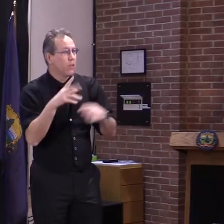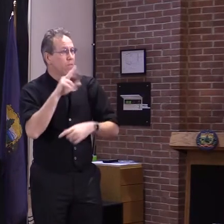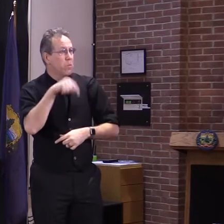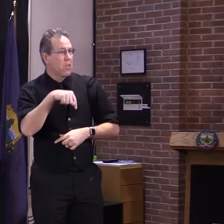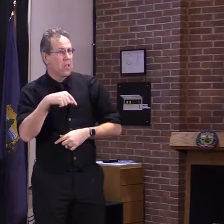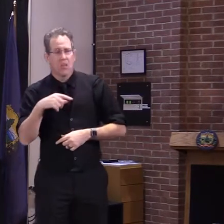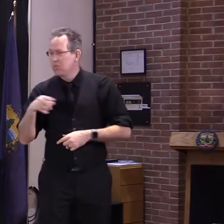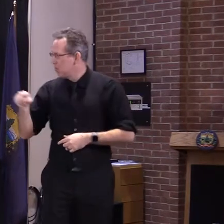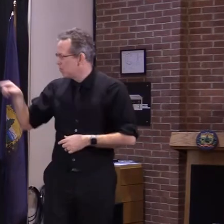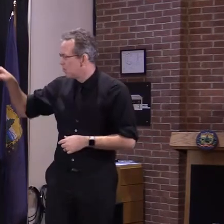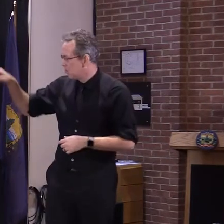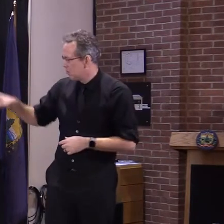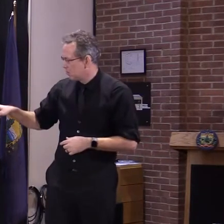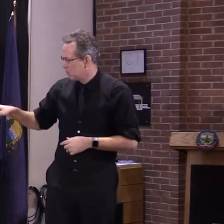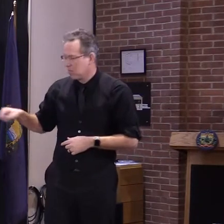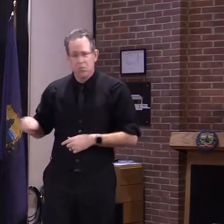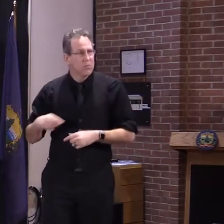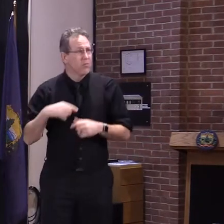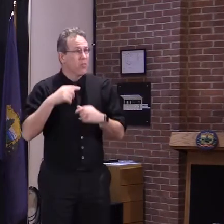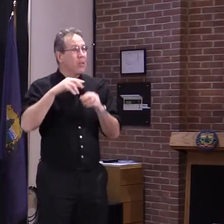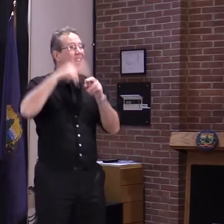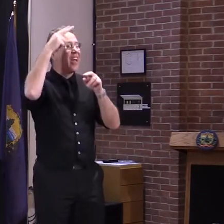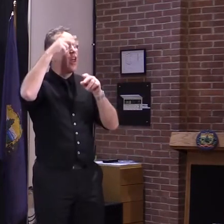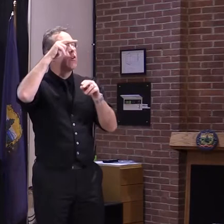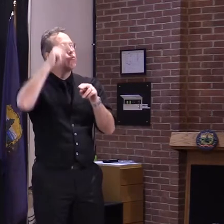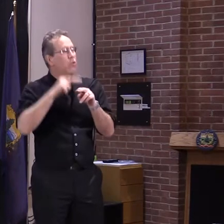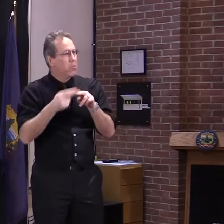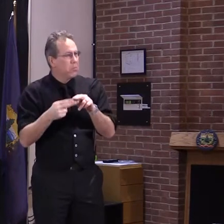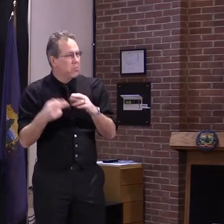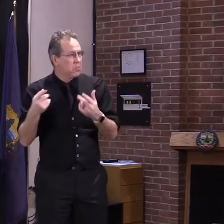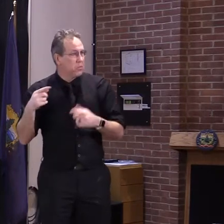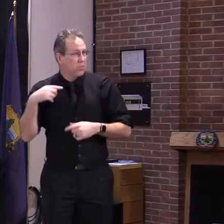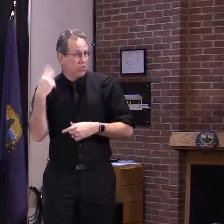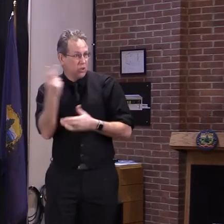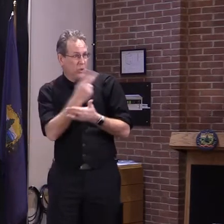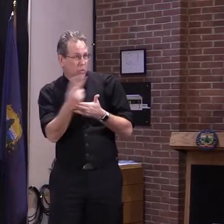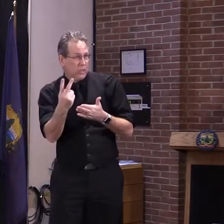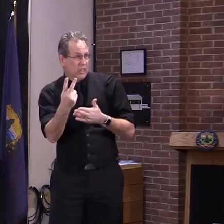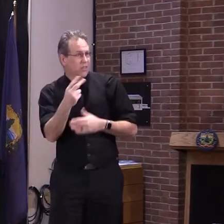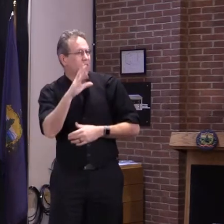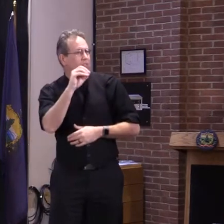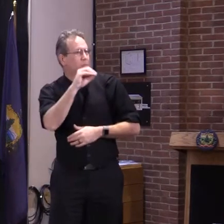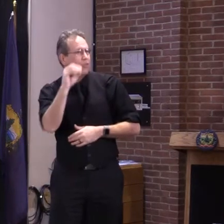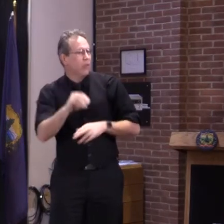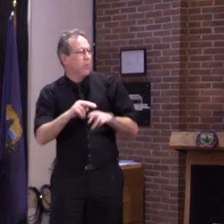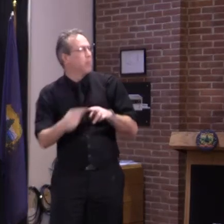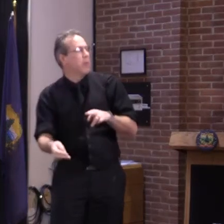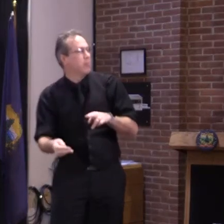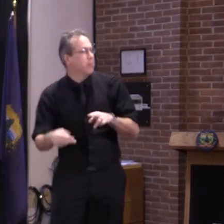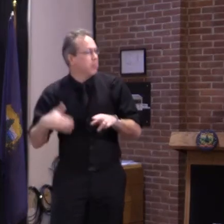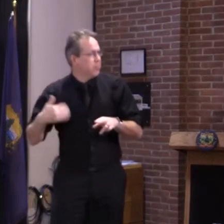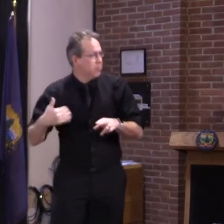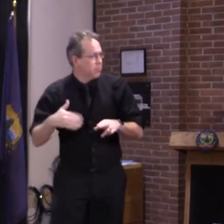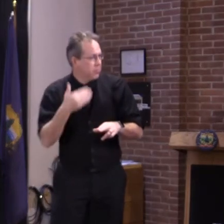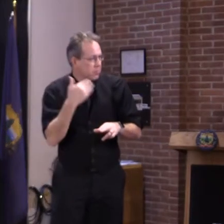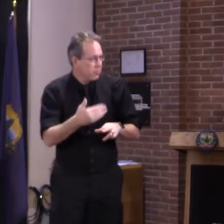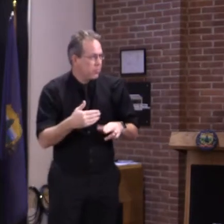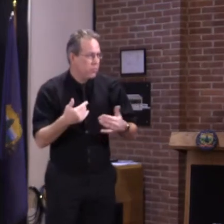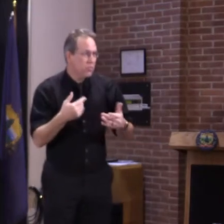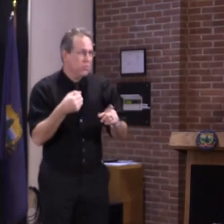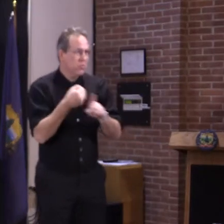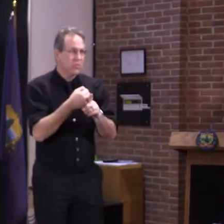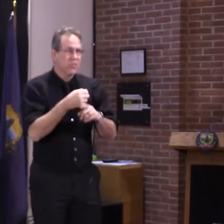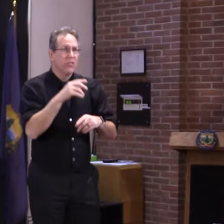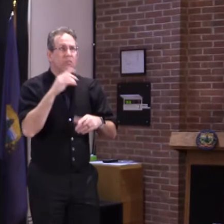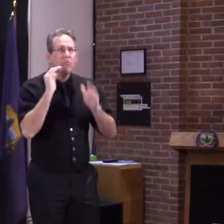week, down over 50% over the last 14 days, and the cases are down pretty much across all geographic areas and